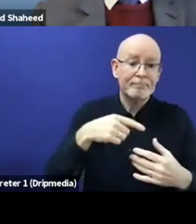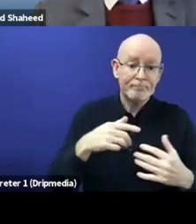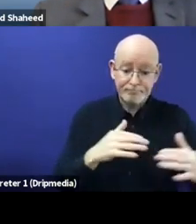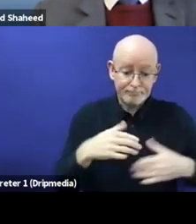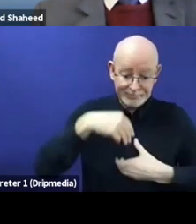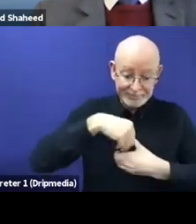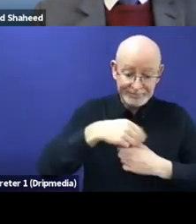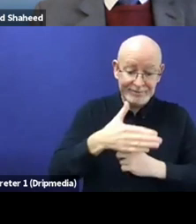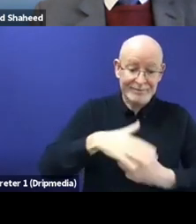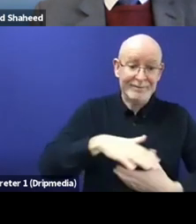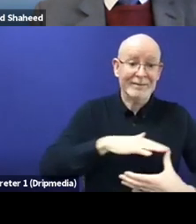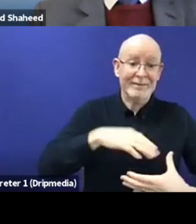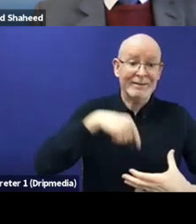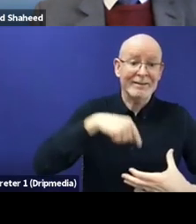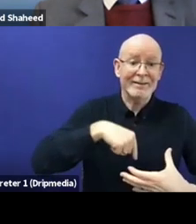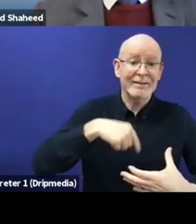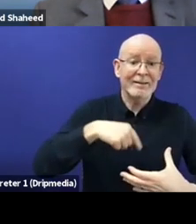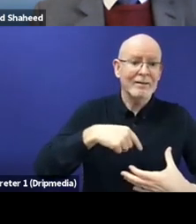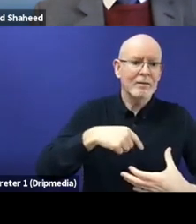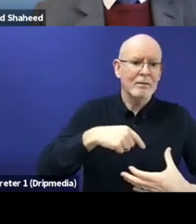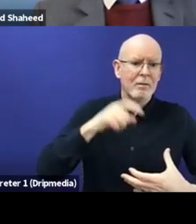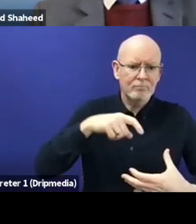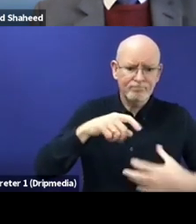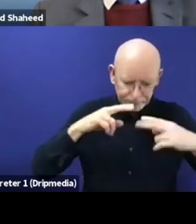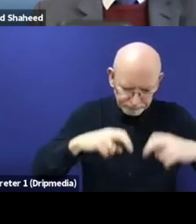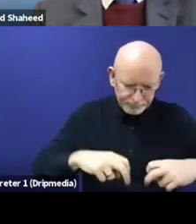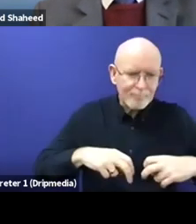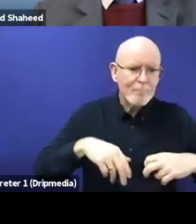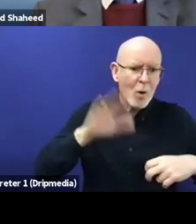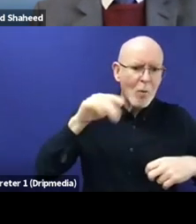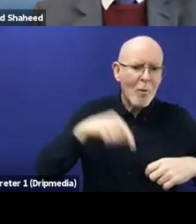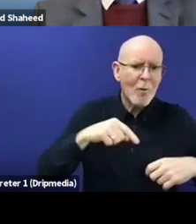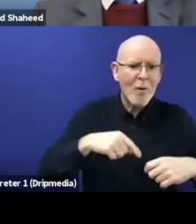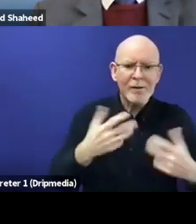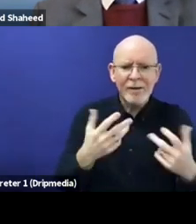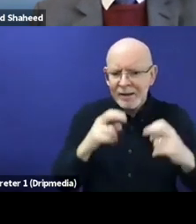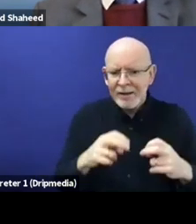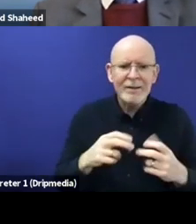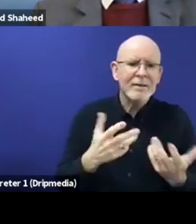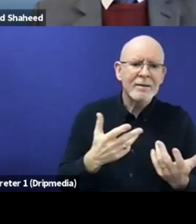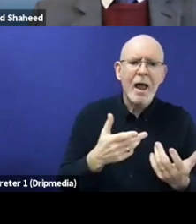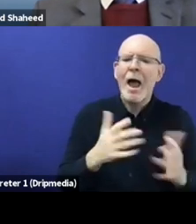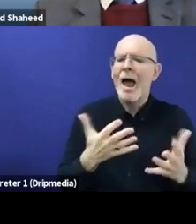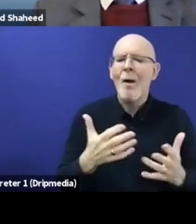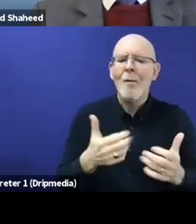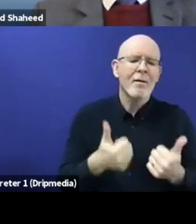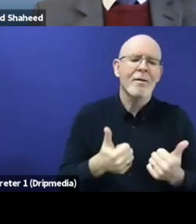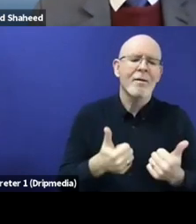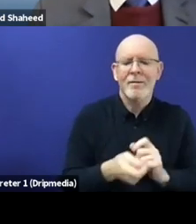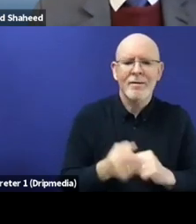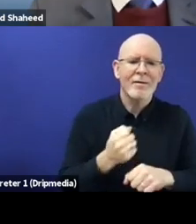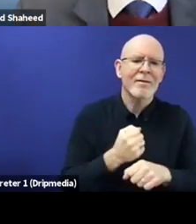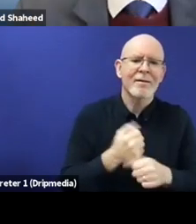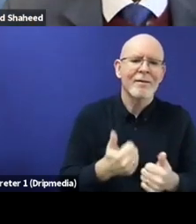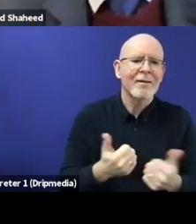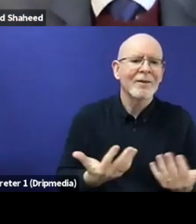more solutions are gotten. But if you just implement things without knowing why things are happening the way